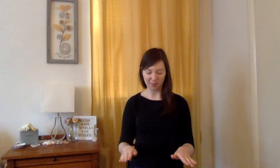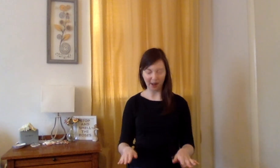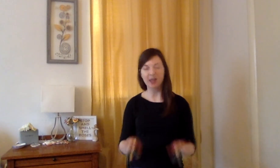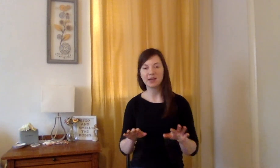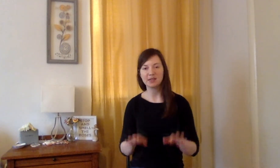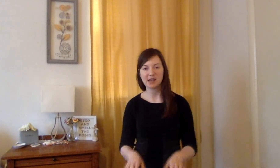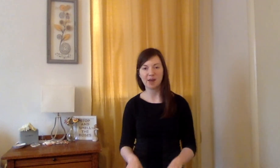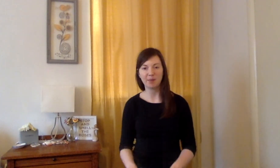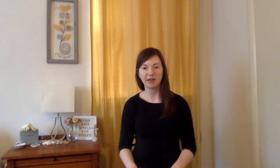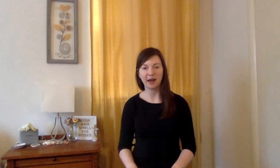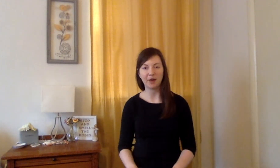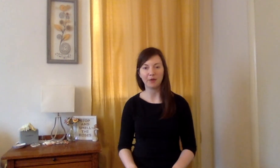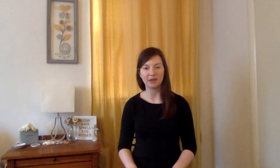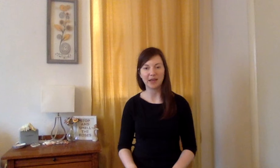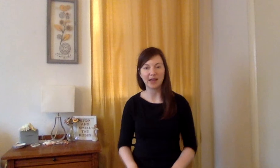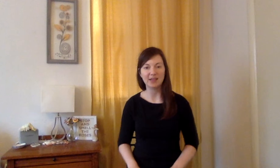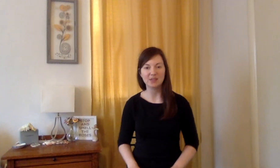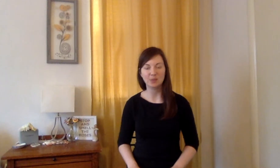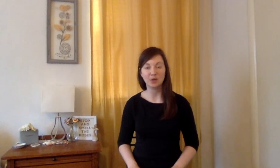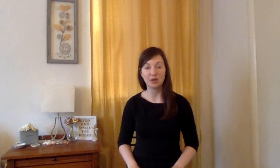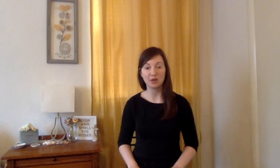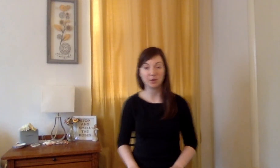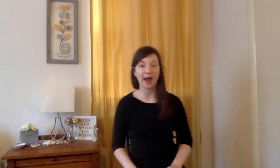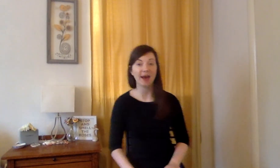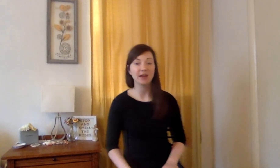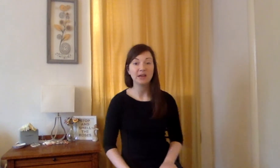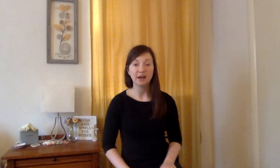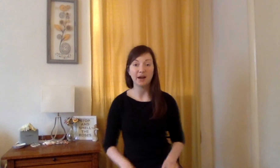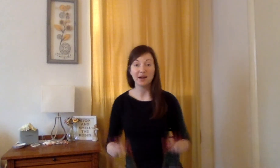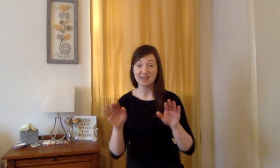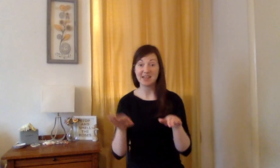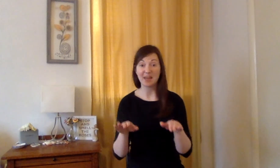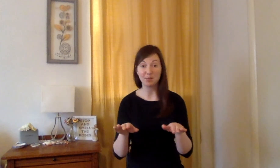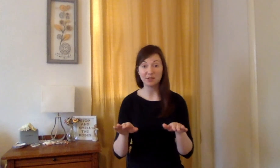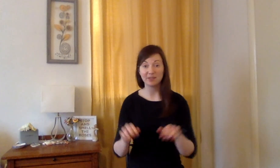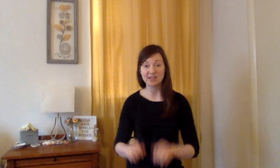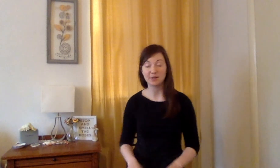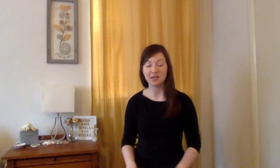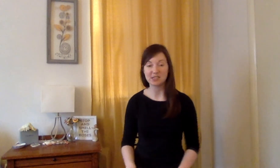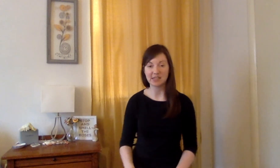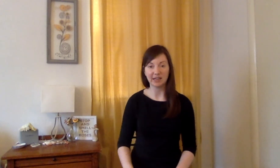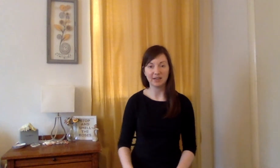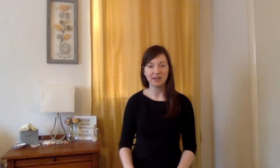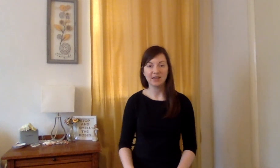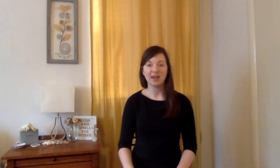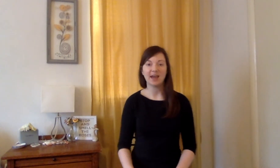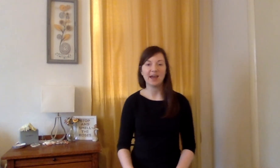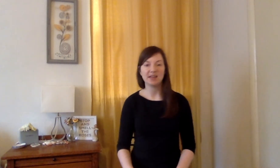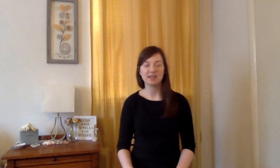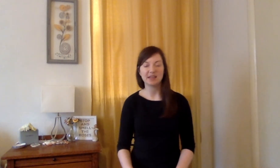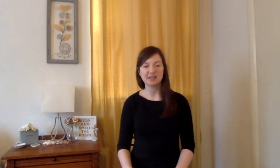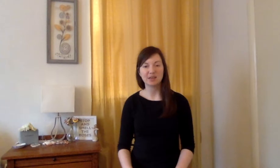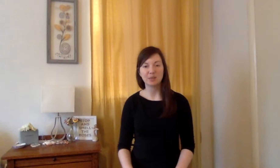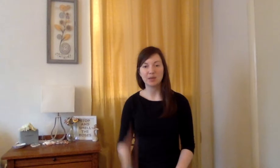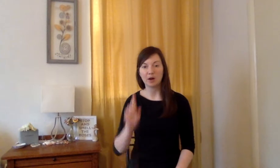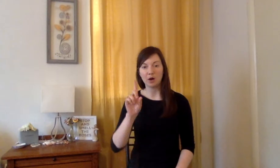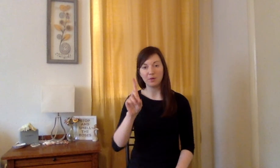by tapping our legs, or you can pat on a table if that's where you're sitting, and that's going to be always